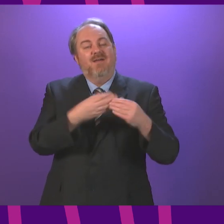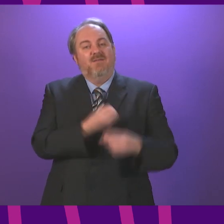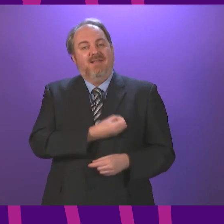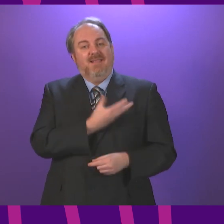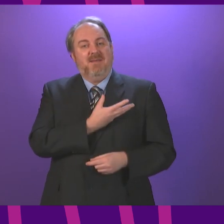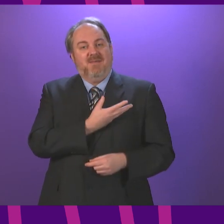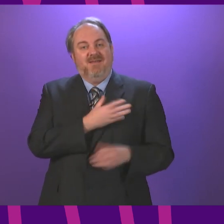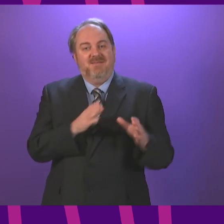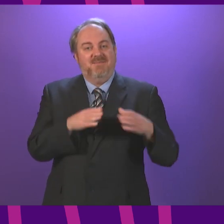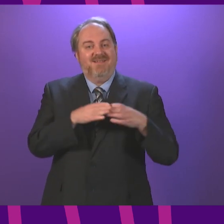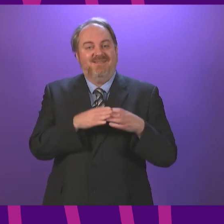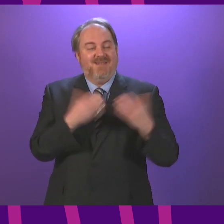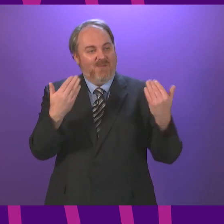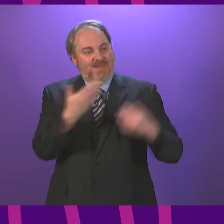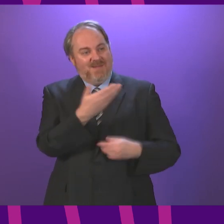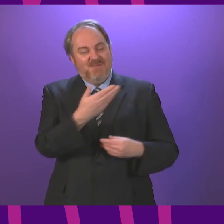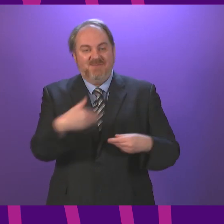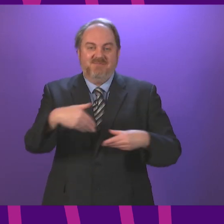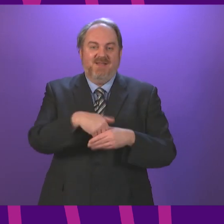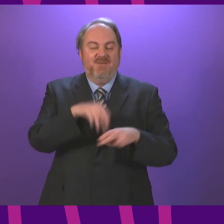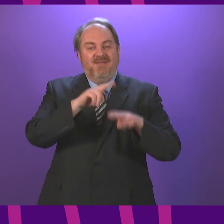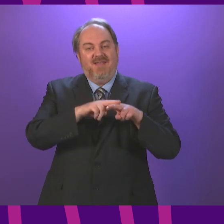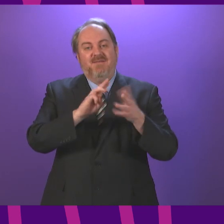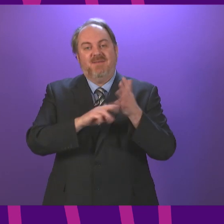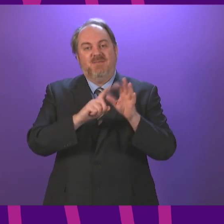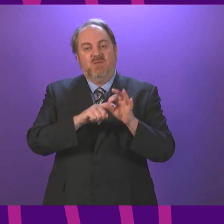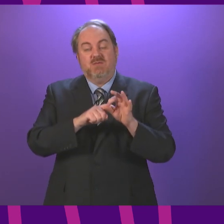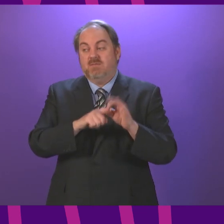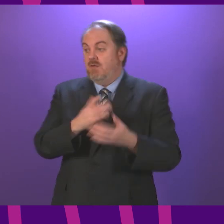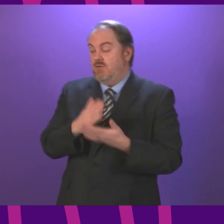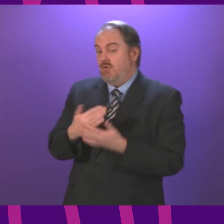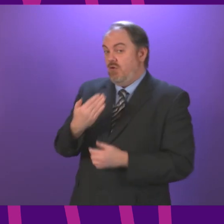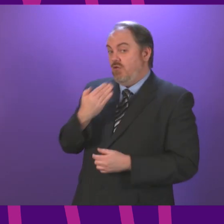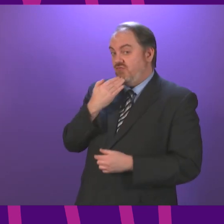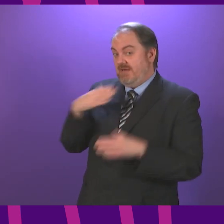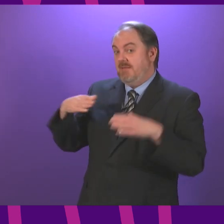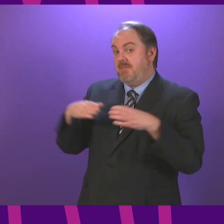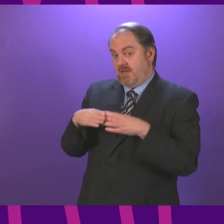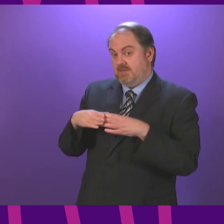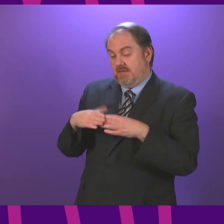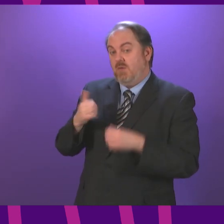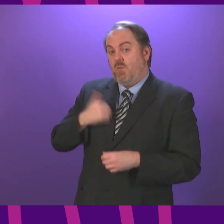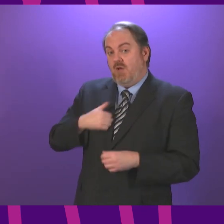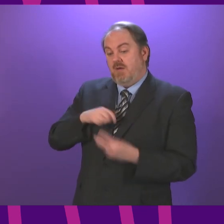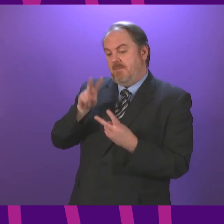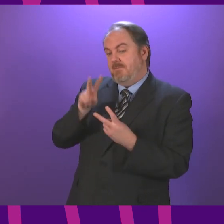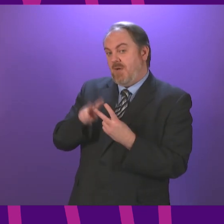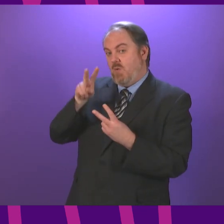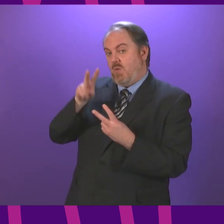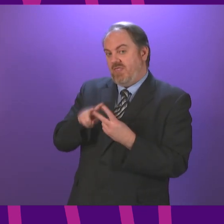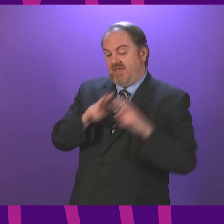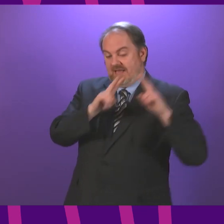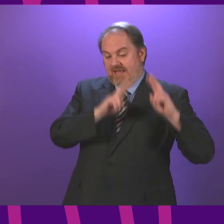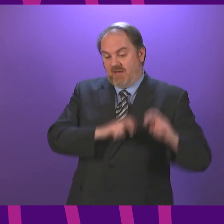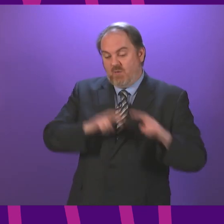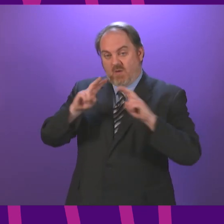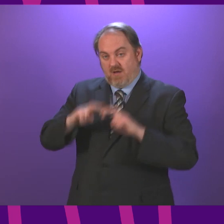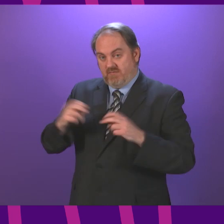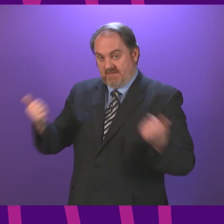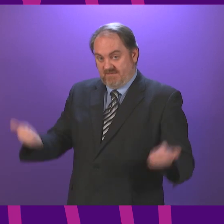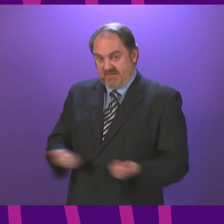to his role in FMQs. The Greens do want to see both inquiries completed, but in the meantime,